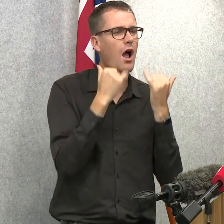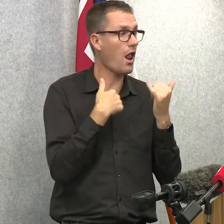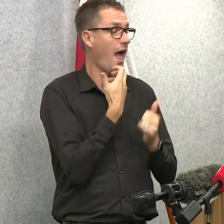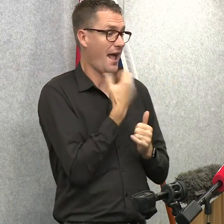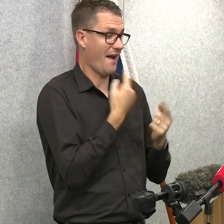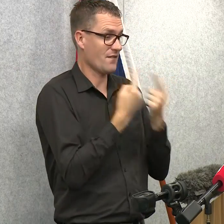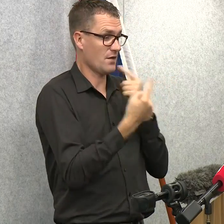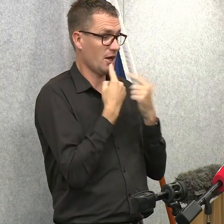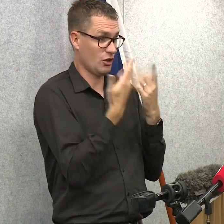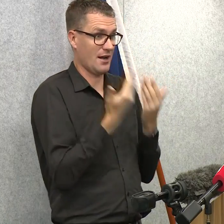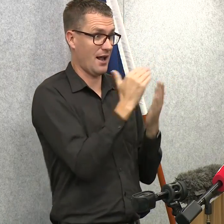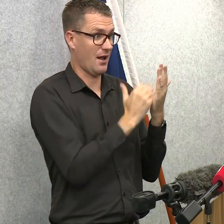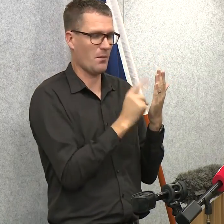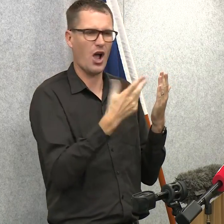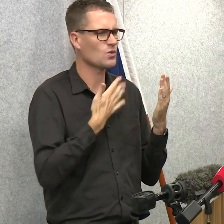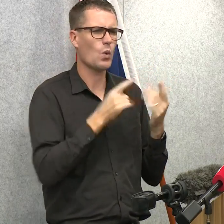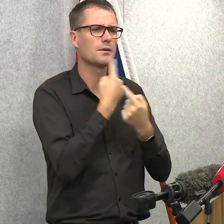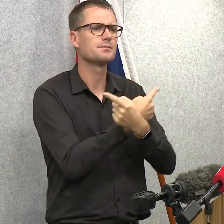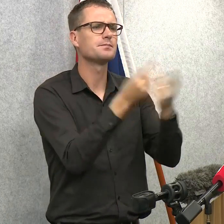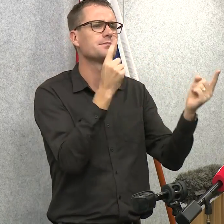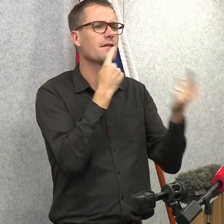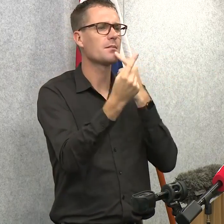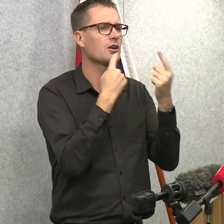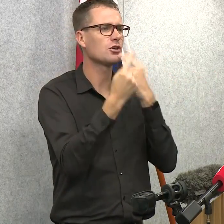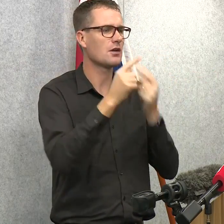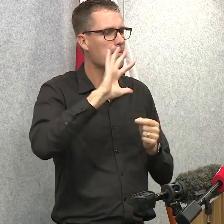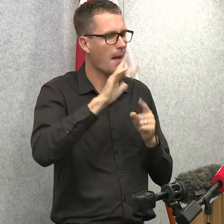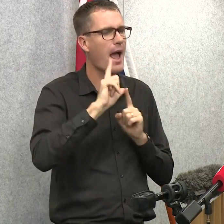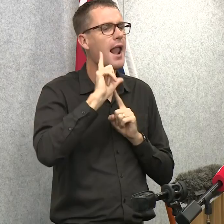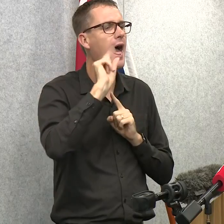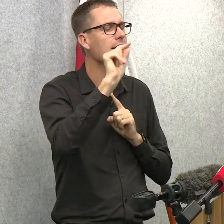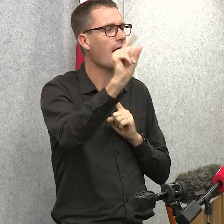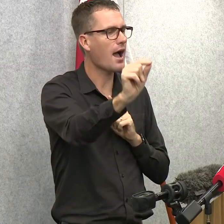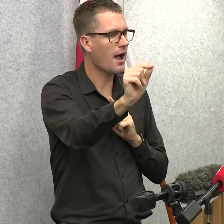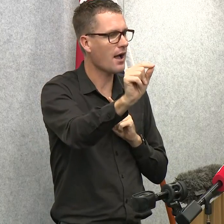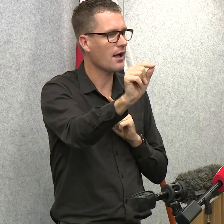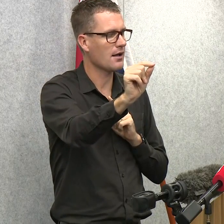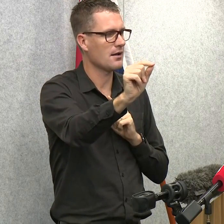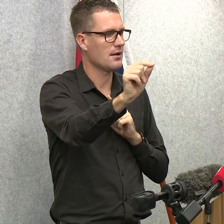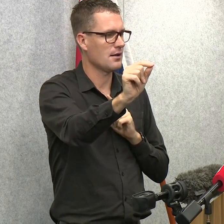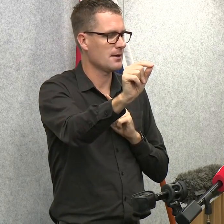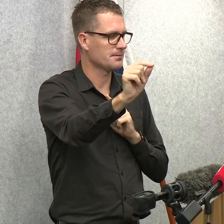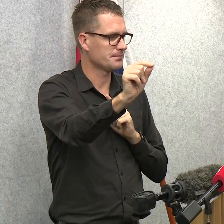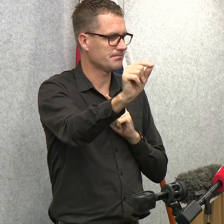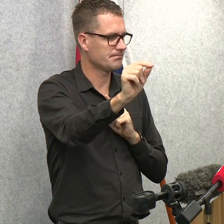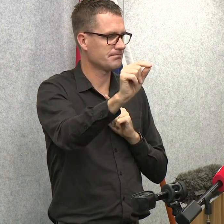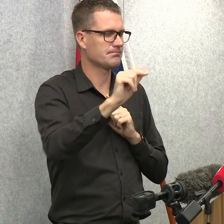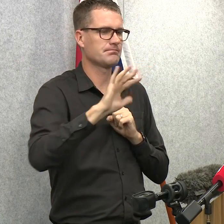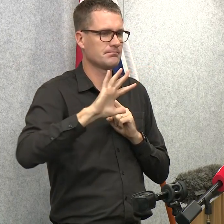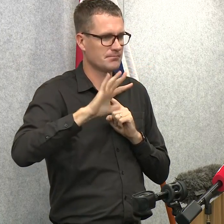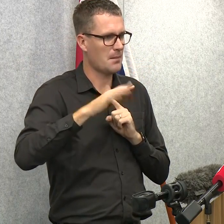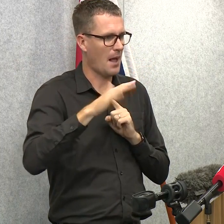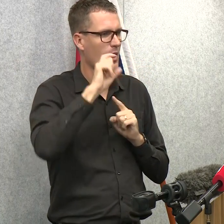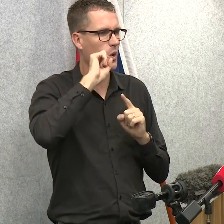I don't want to do is give out information that may later prejudice a very,